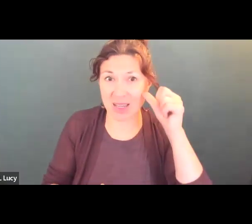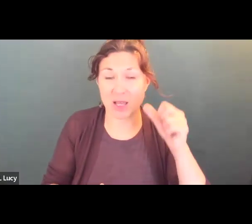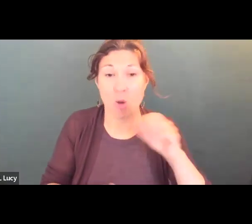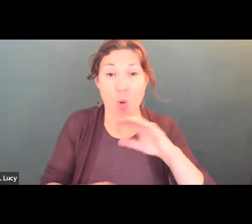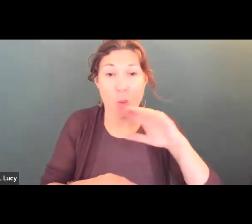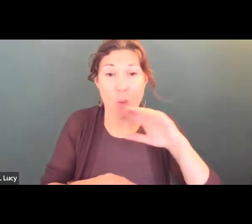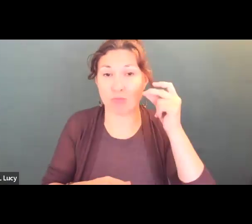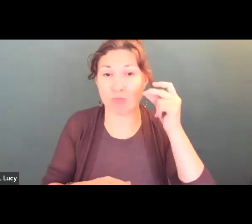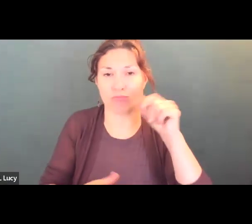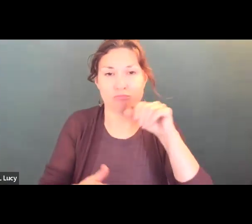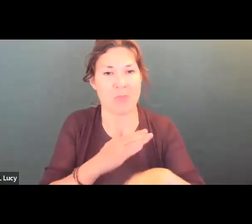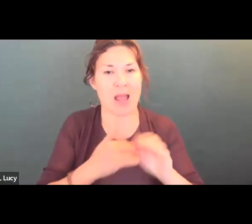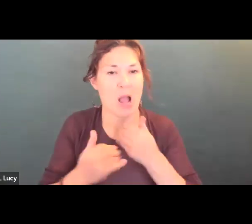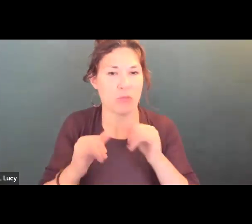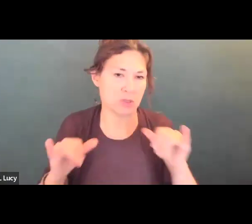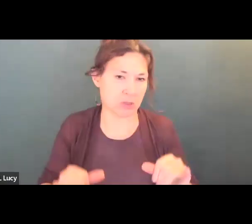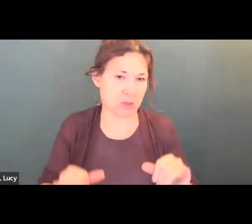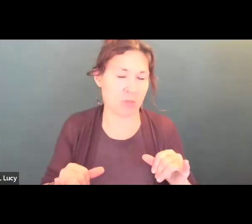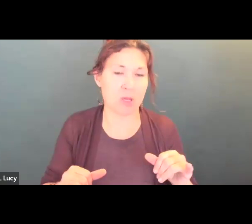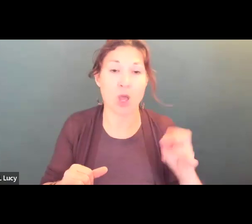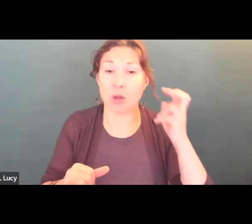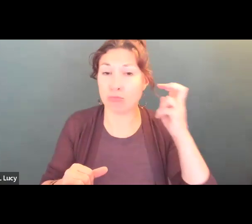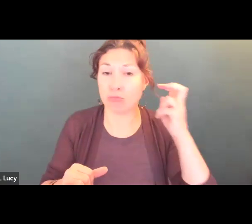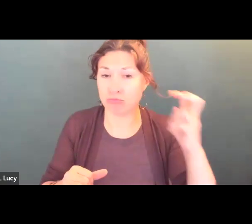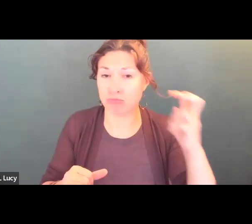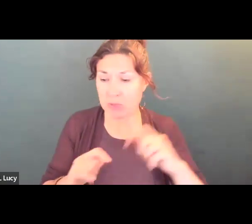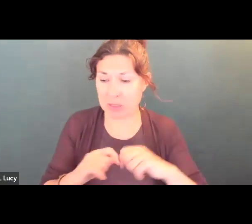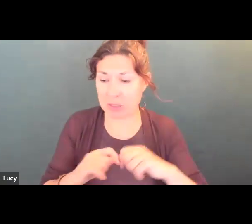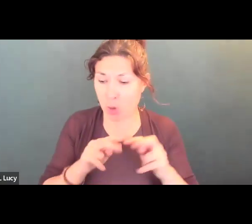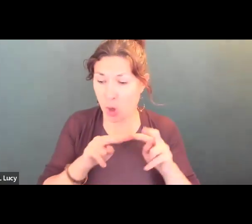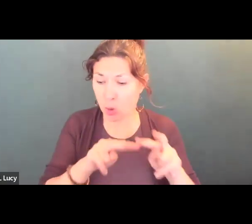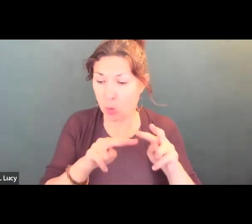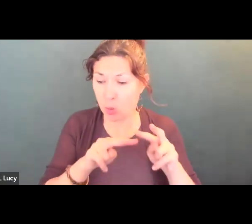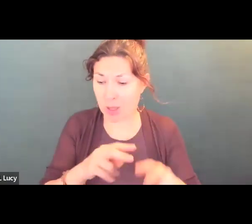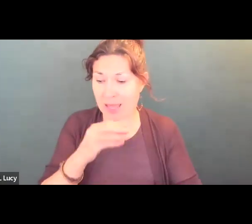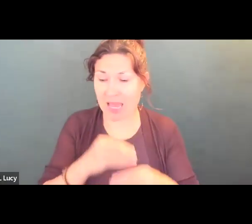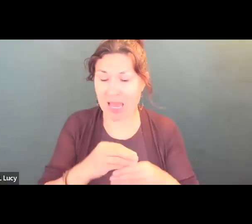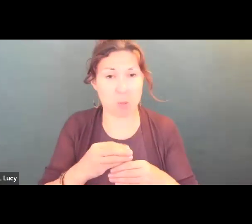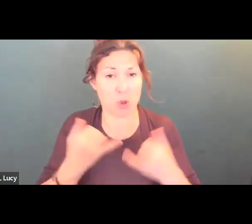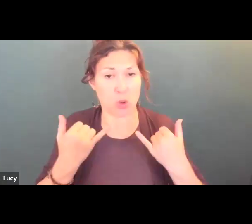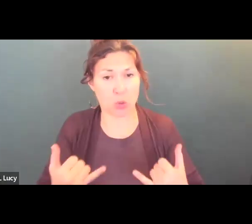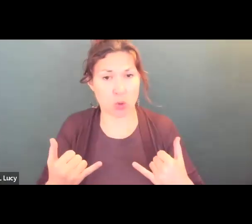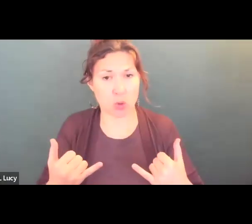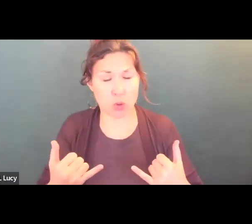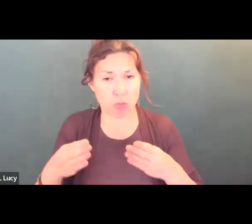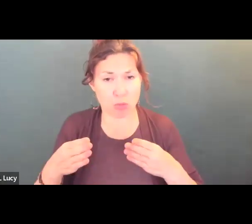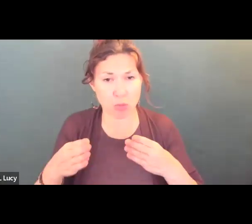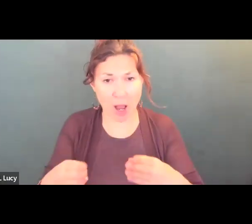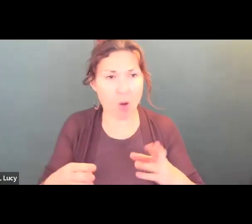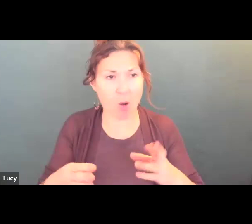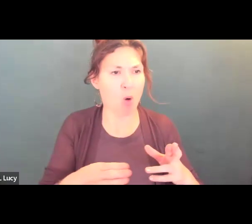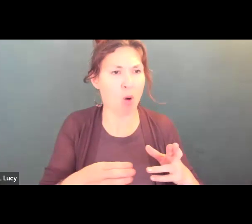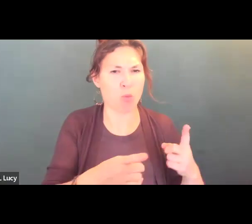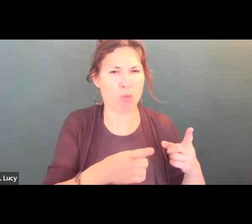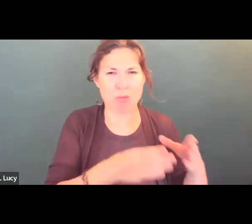system. Our team now looks to add those students either to an existing route or needs to adjust a route or add a